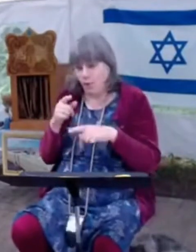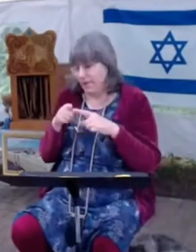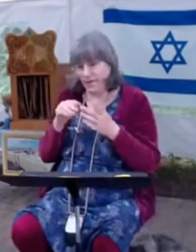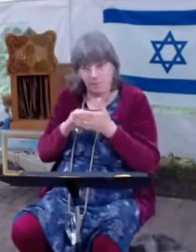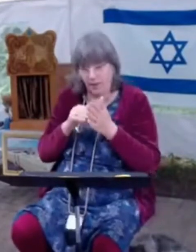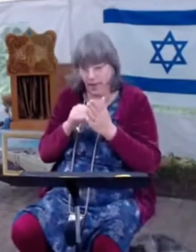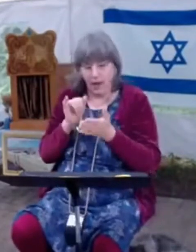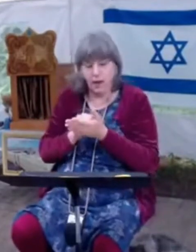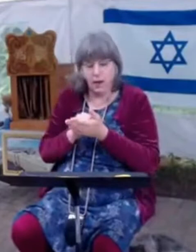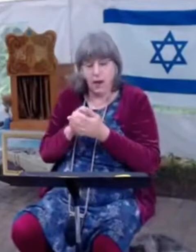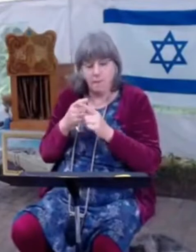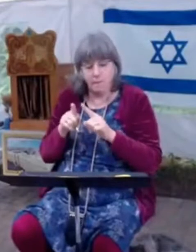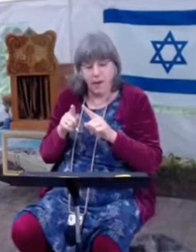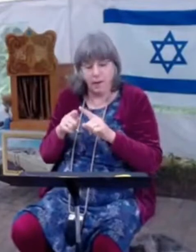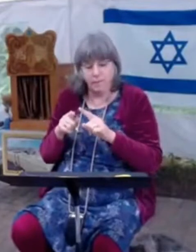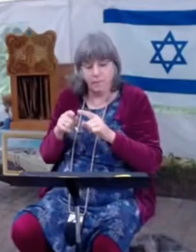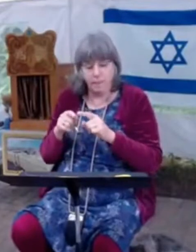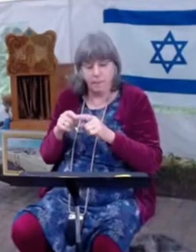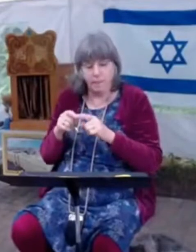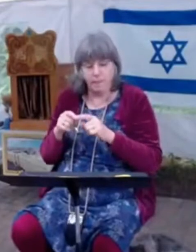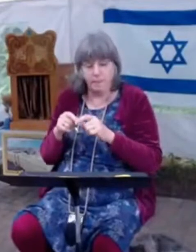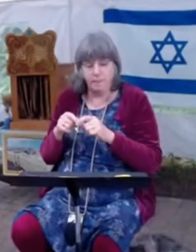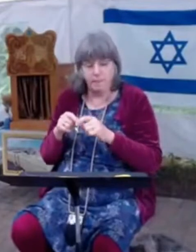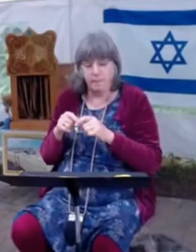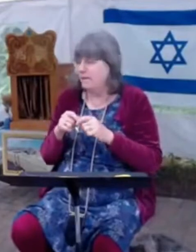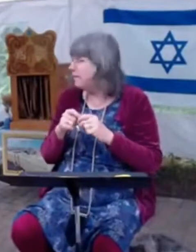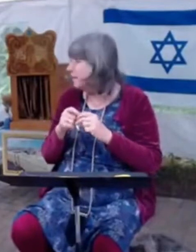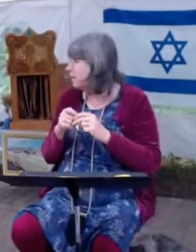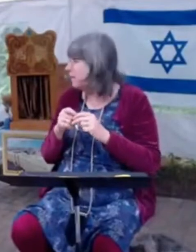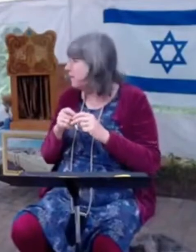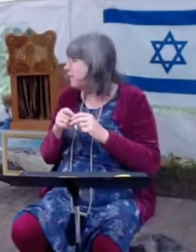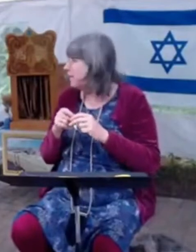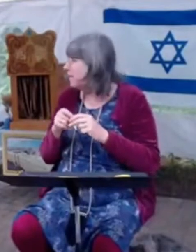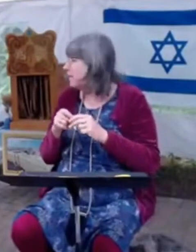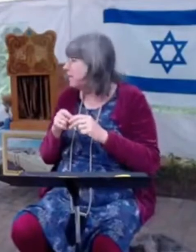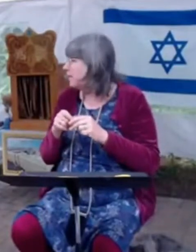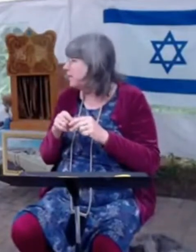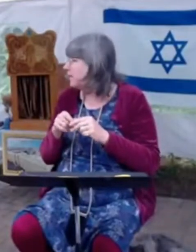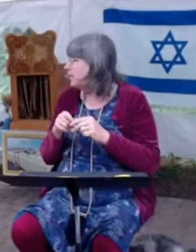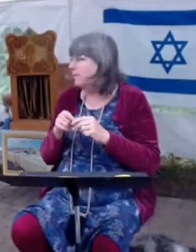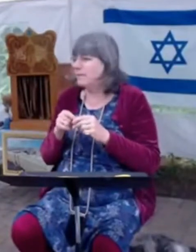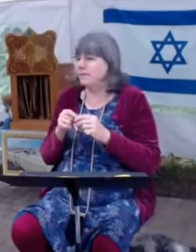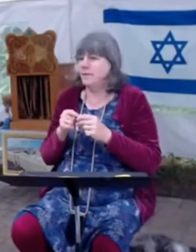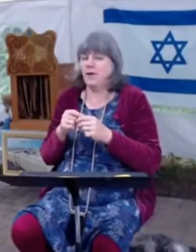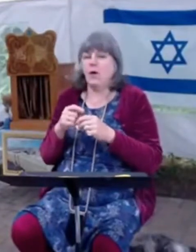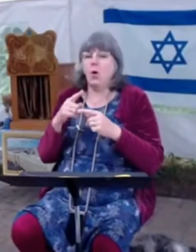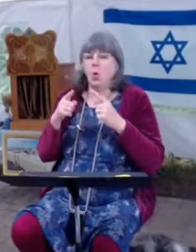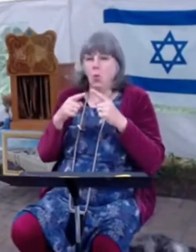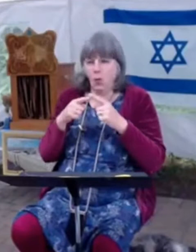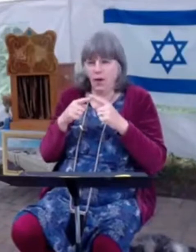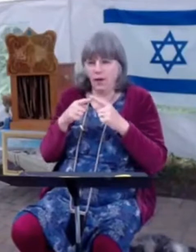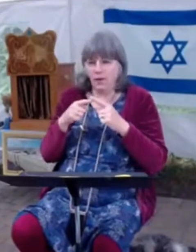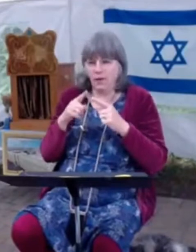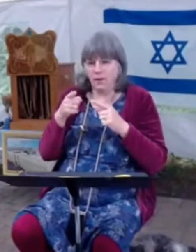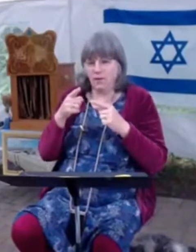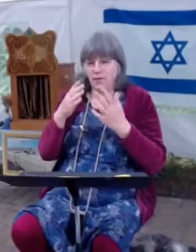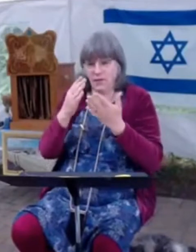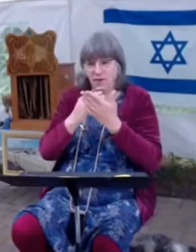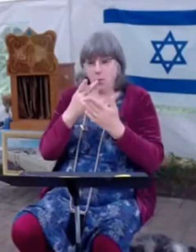the first thing you want to do is, oh, you can, That's what you got to resist.